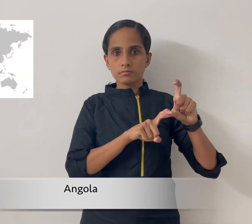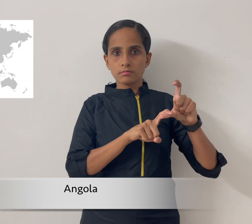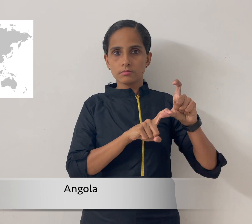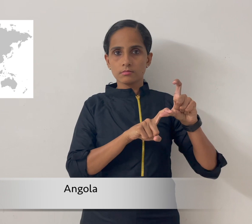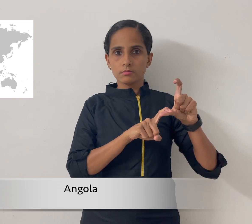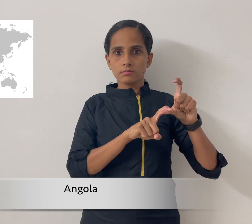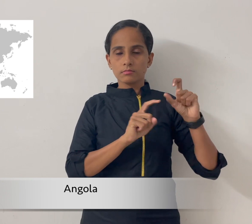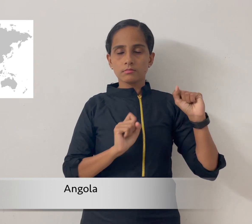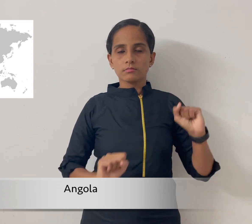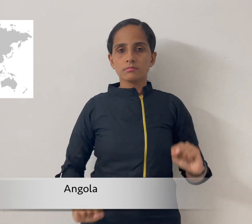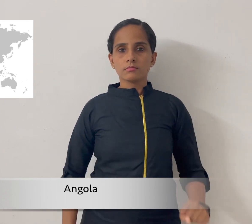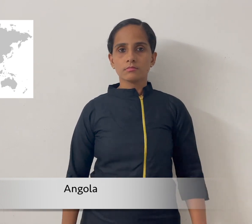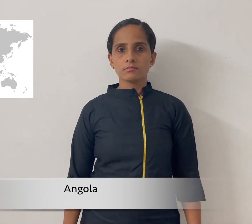Angola.